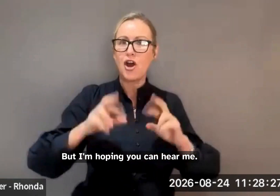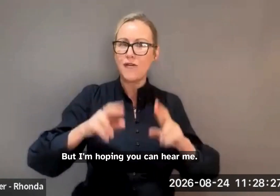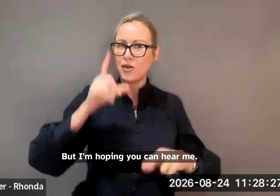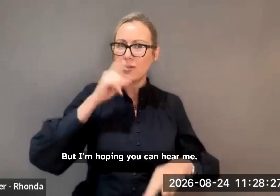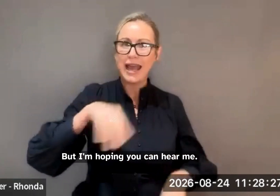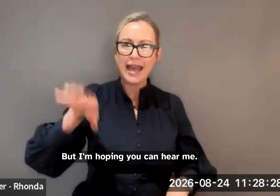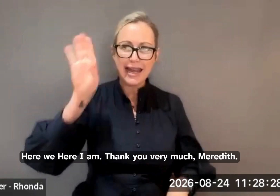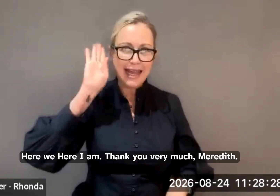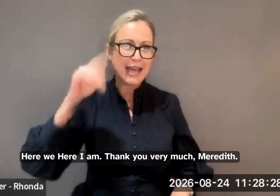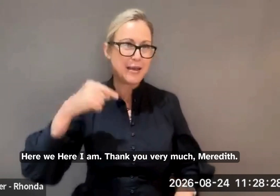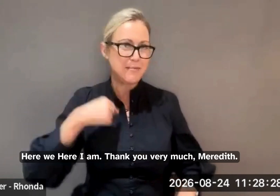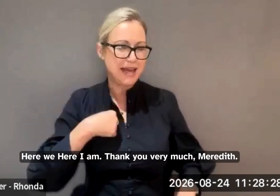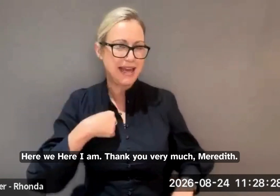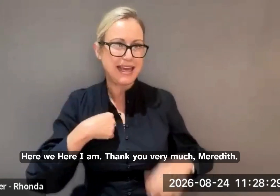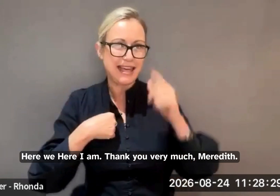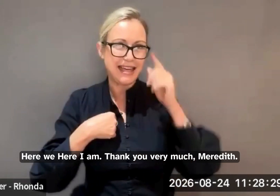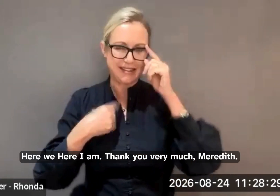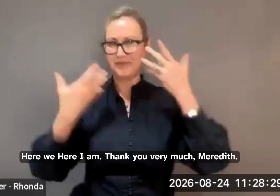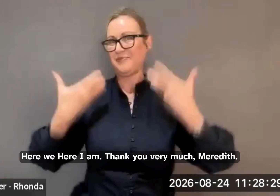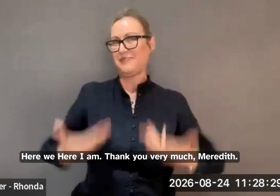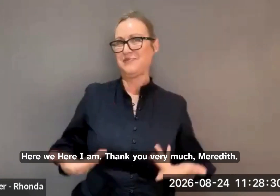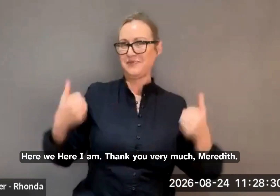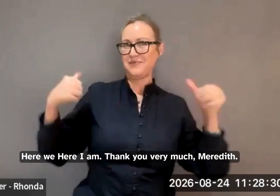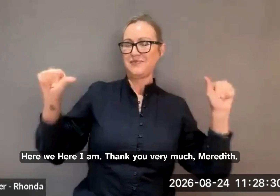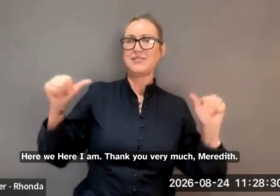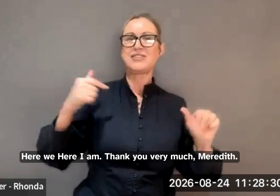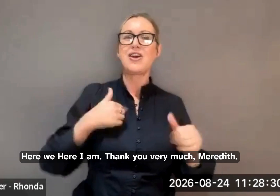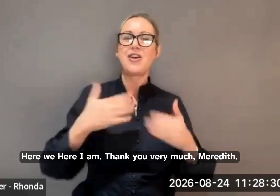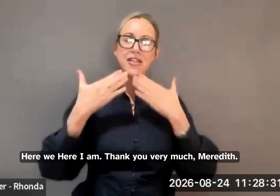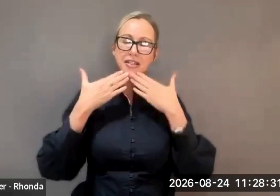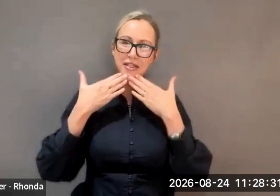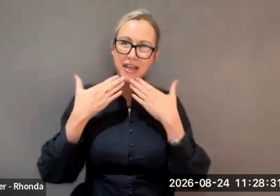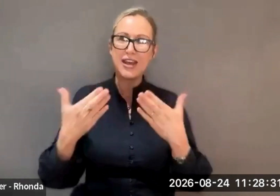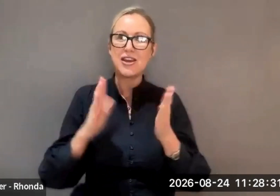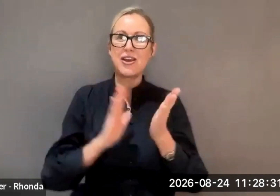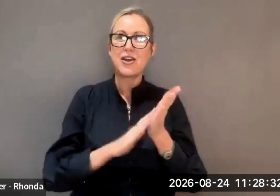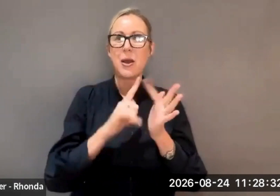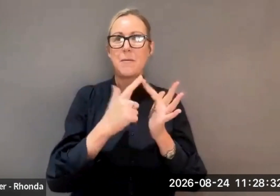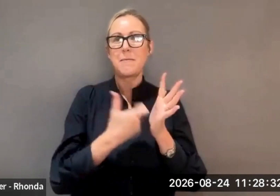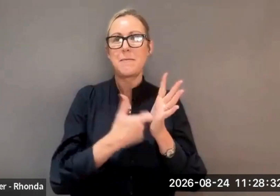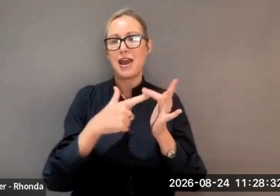hear me. Here I am. Thank you very much, Meredith.